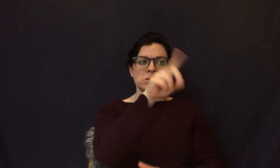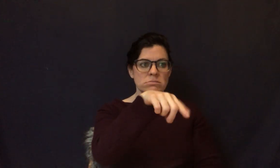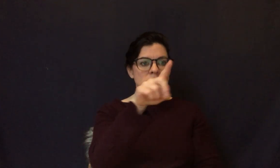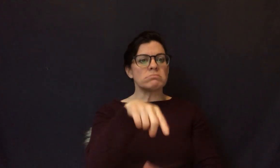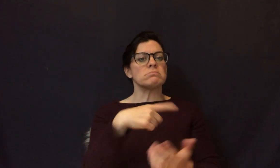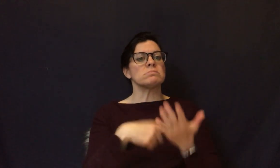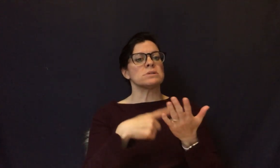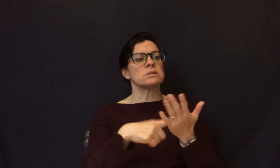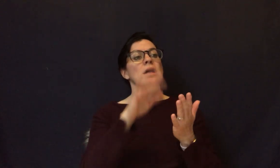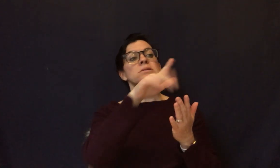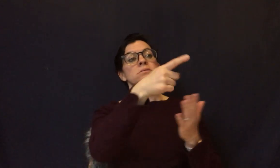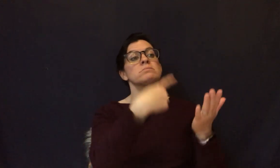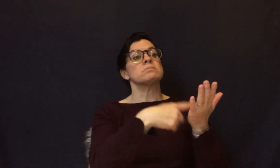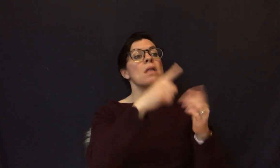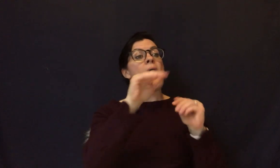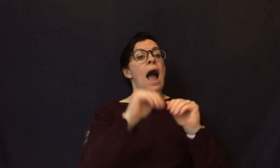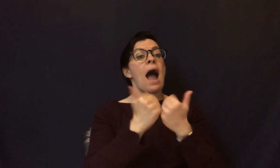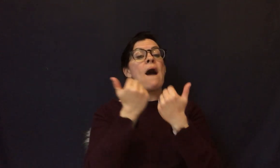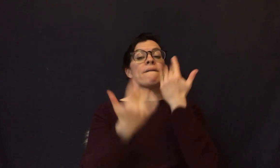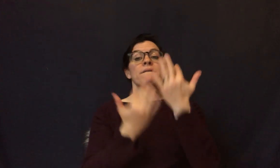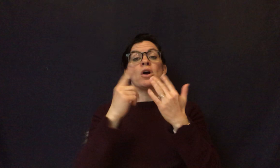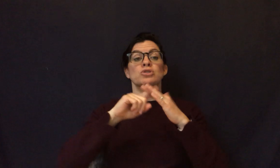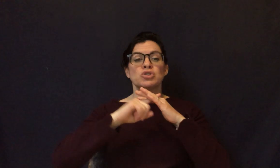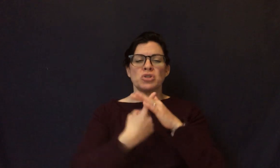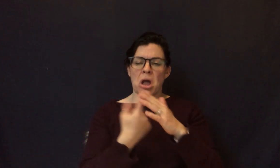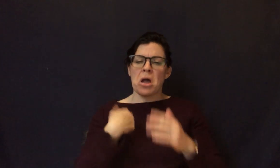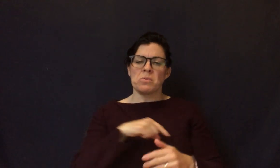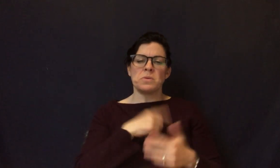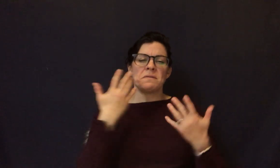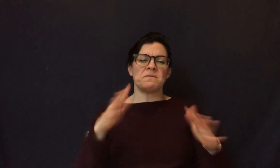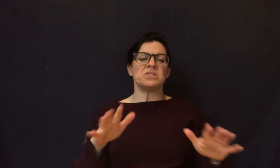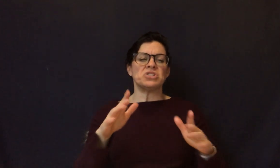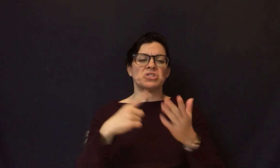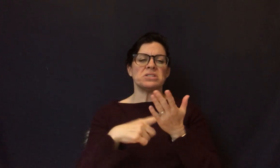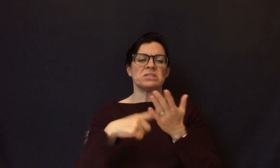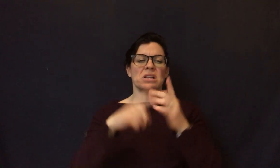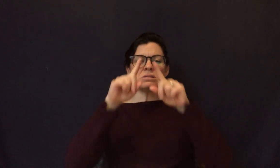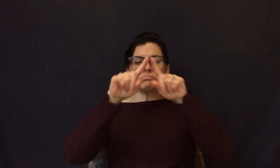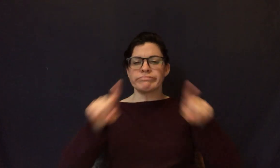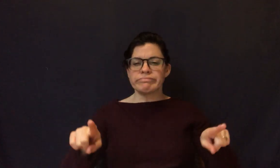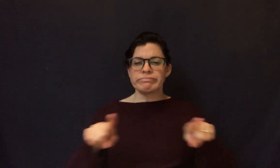a fire start? We need three things, right? What are the three things we need, Megan?